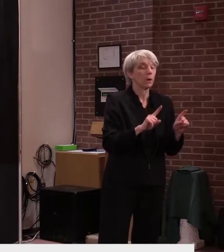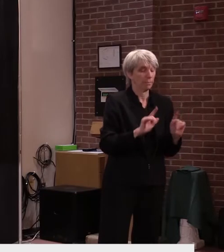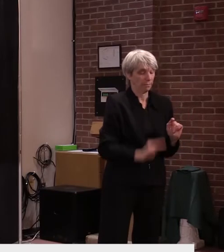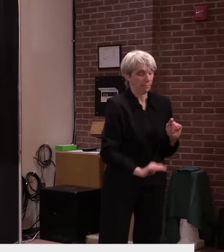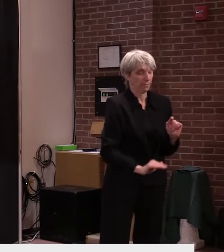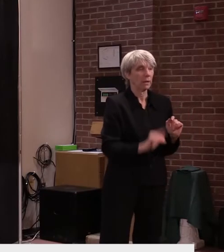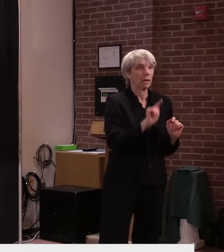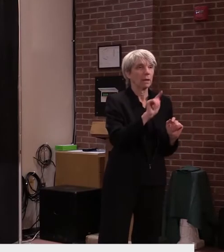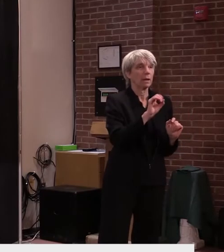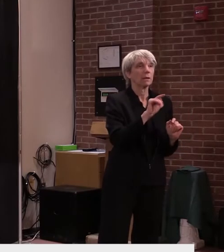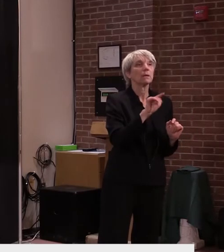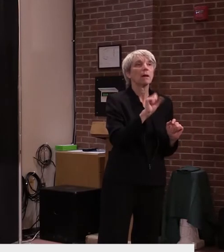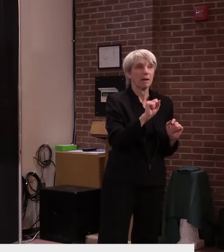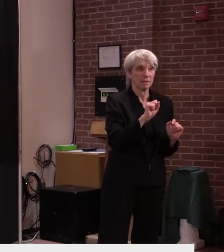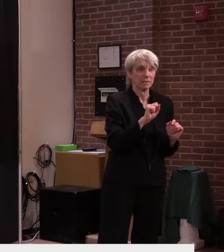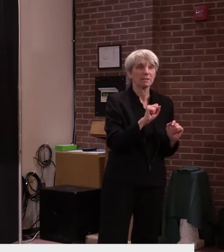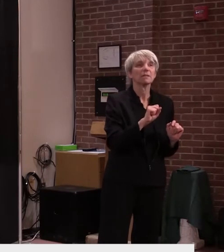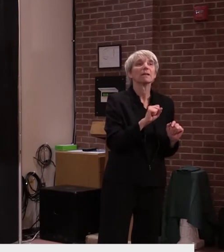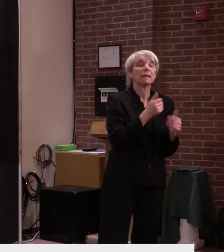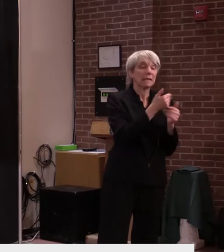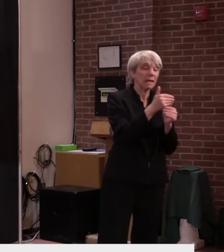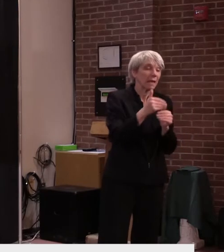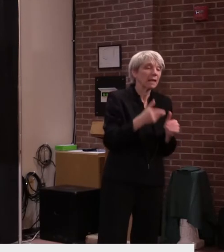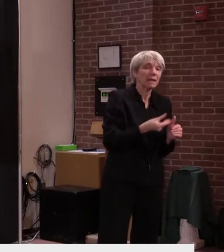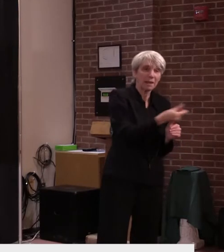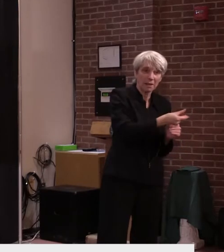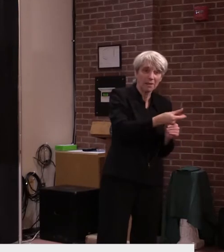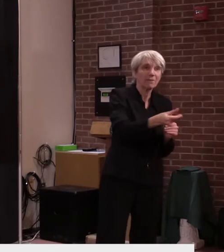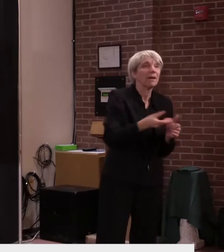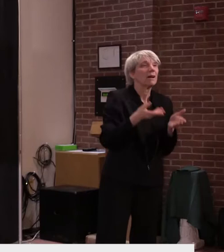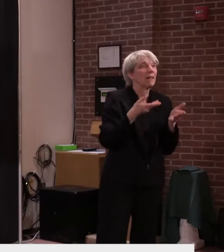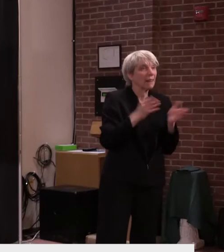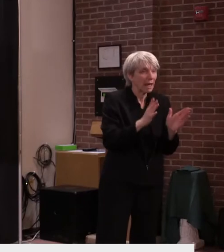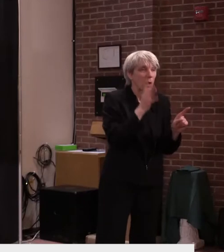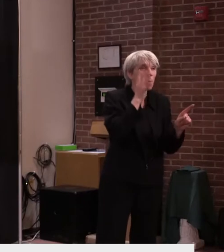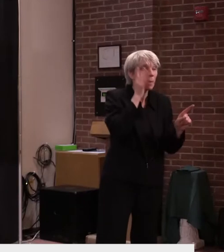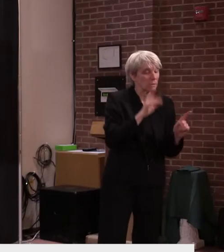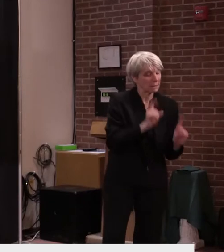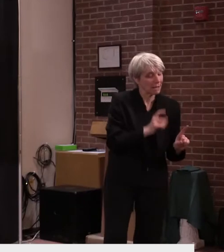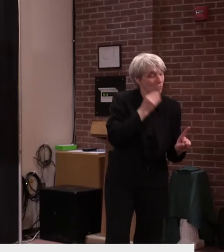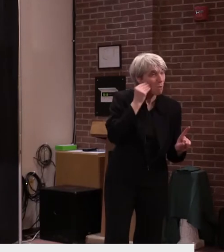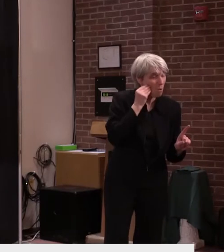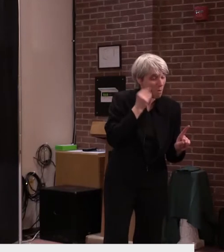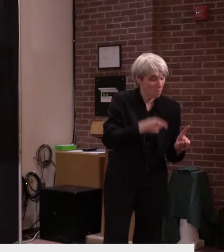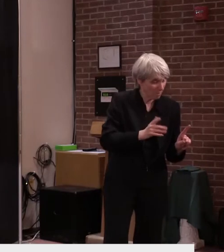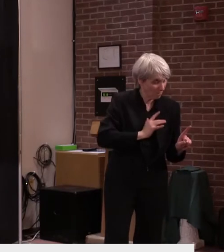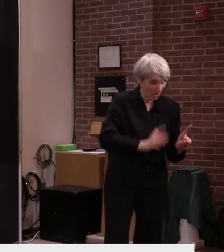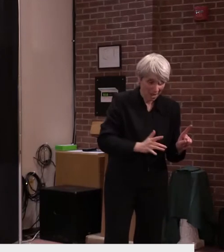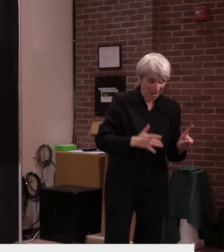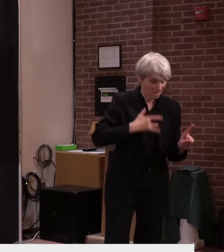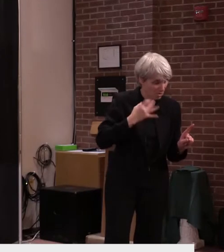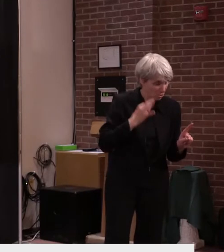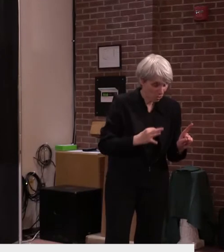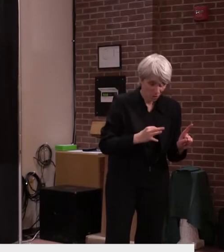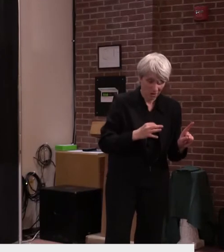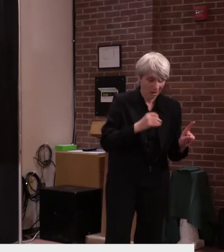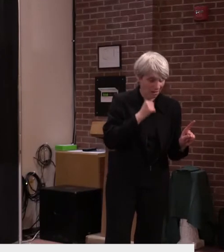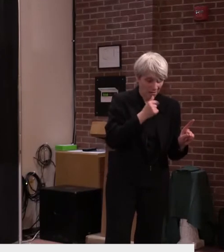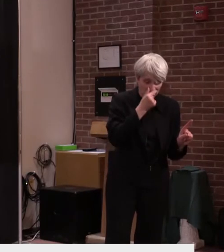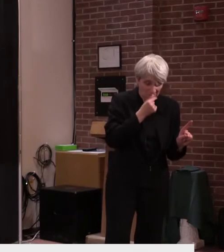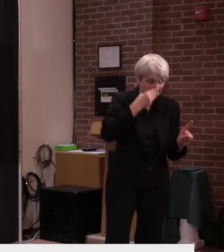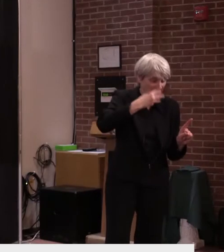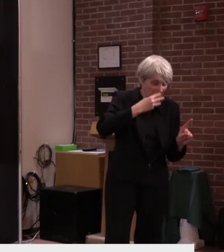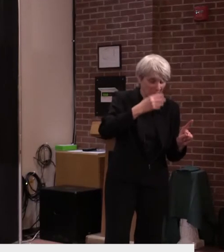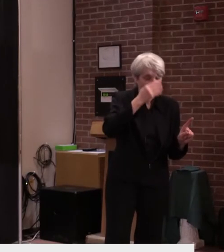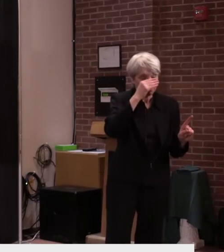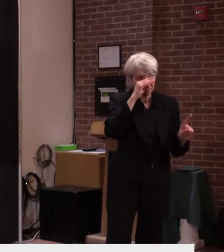provided at-home antigen tests so that they may remain in the childcare setting if they are asymptomatic and negative. We recommend